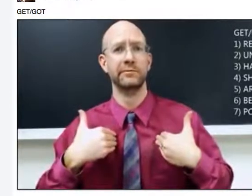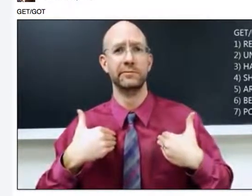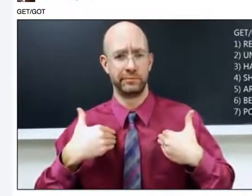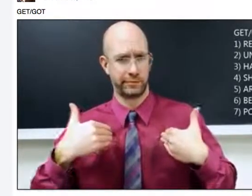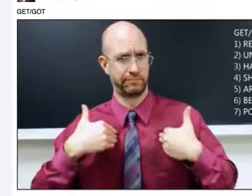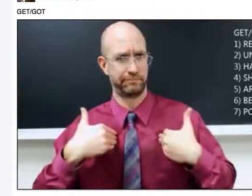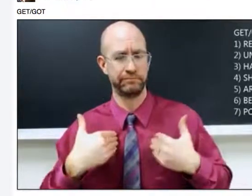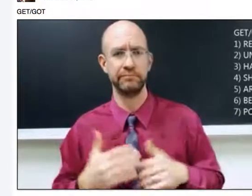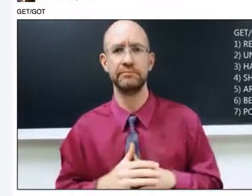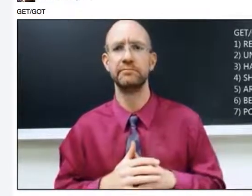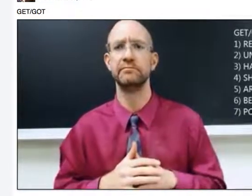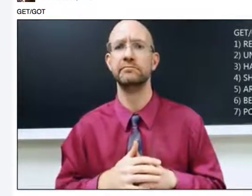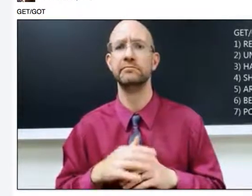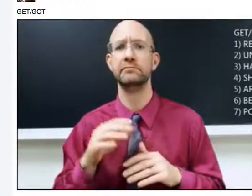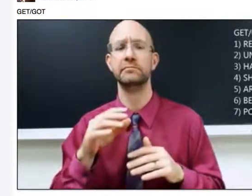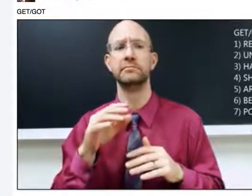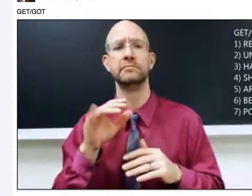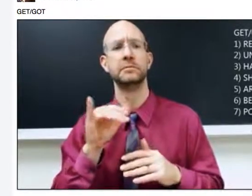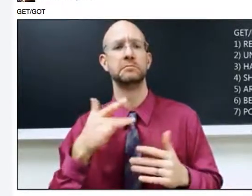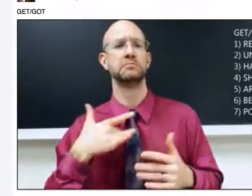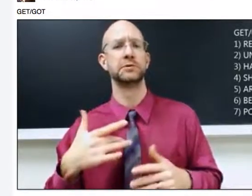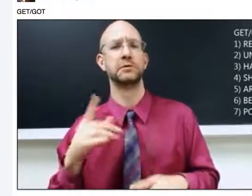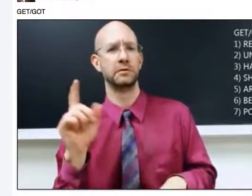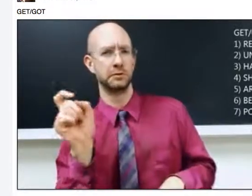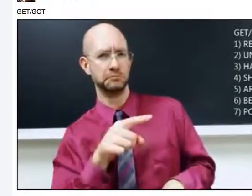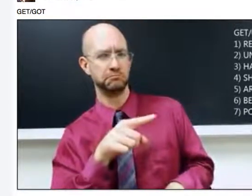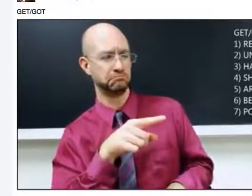3, have.